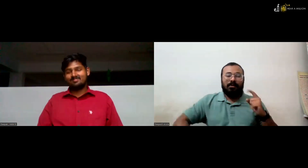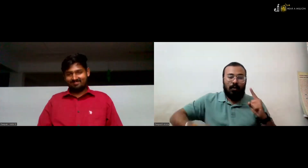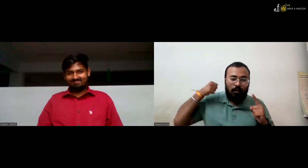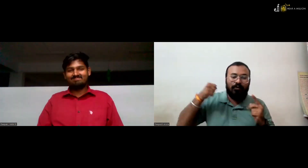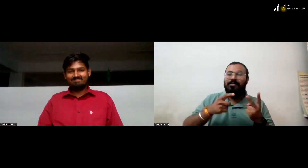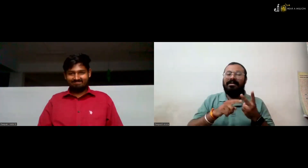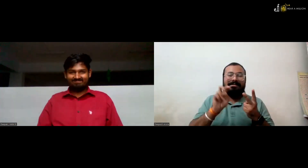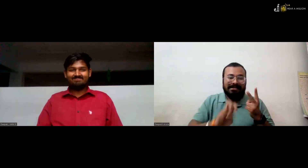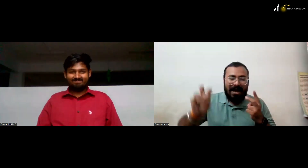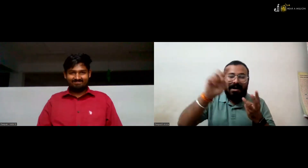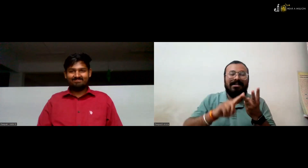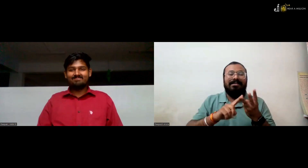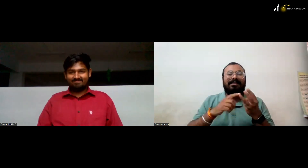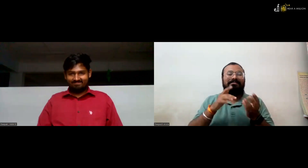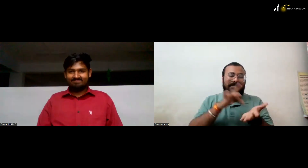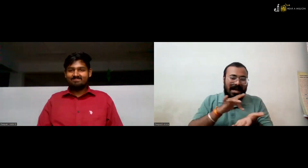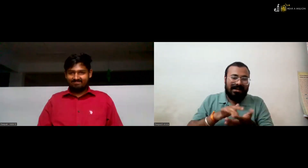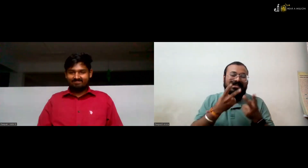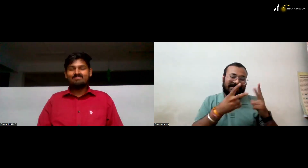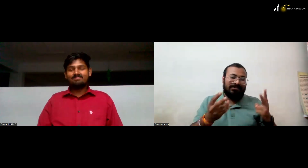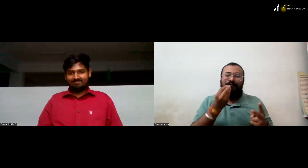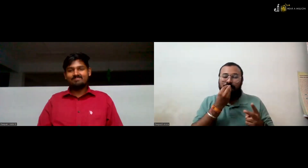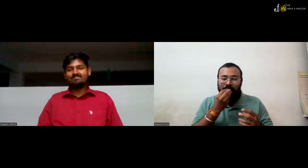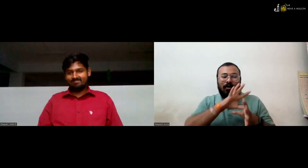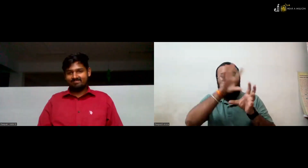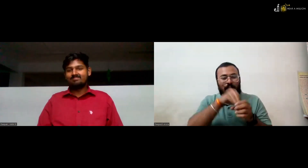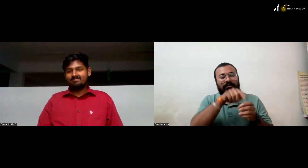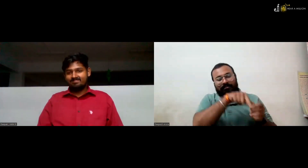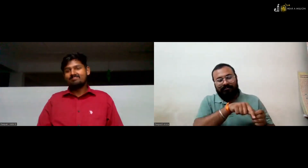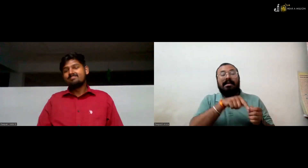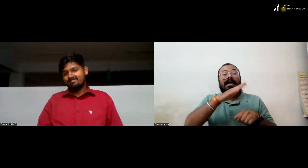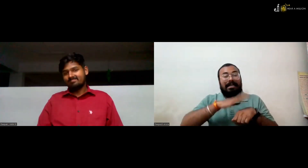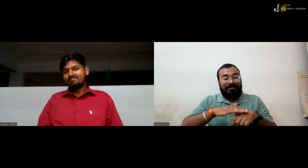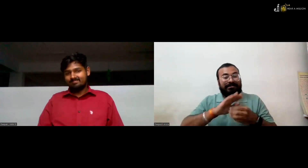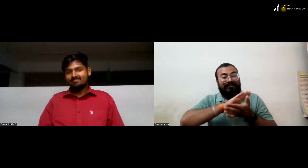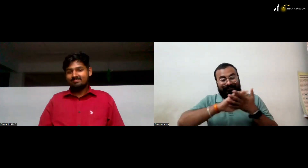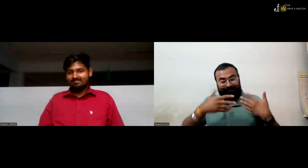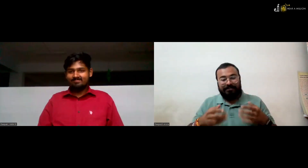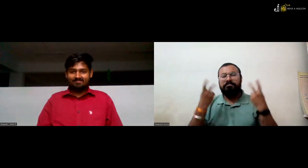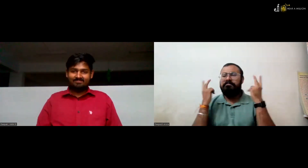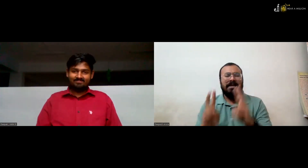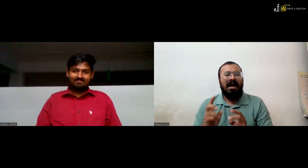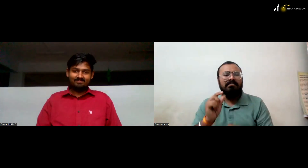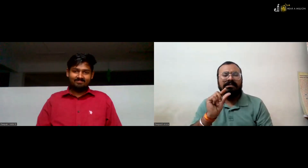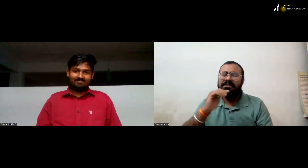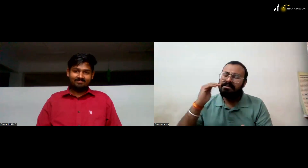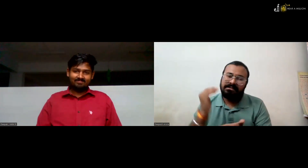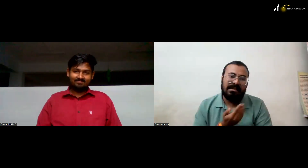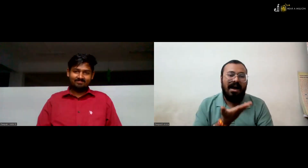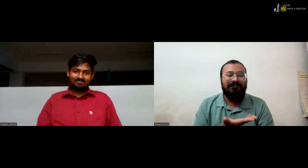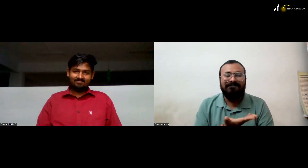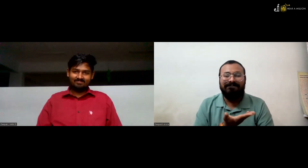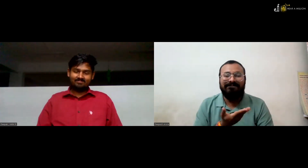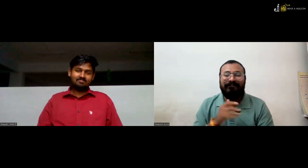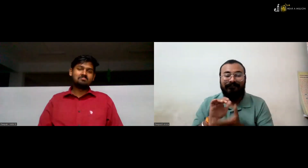you can't take money from that collected amount which everyone has shared for